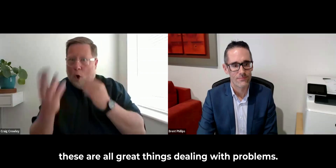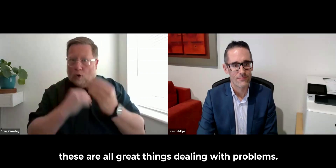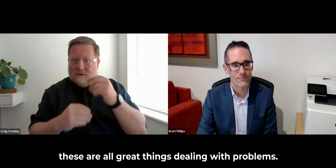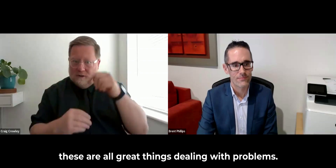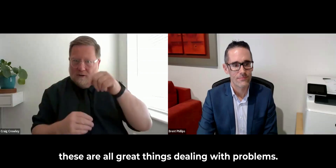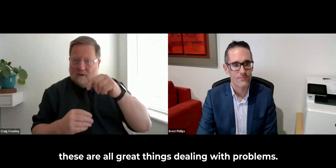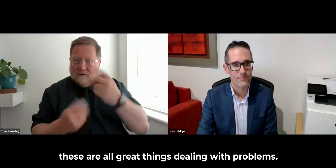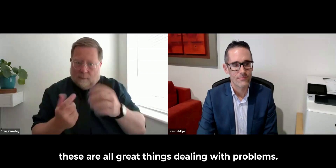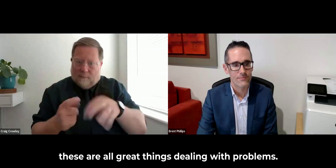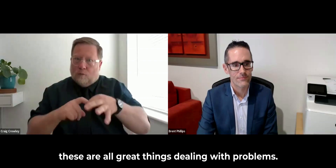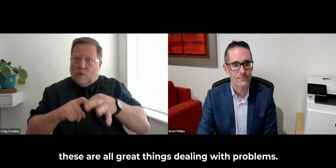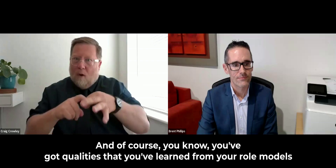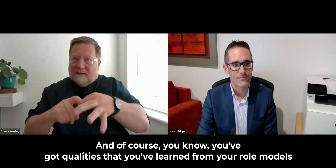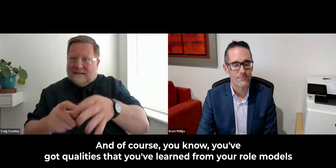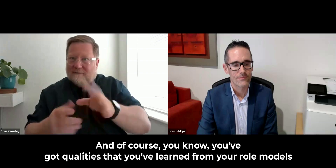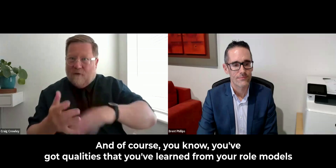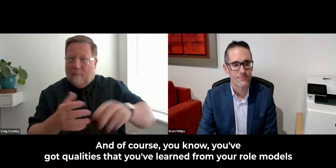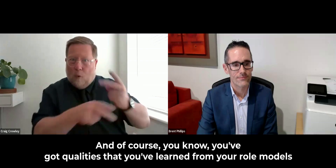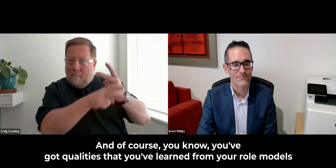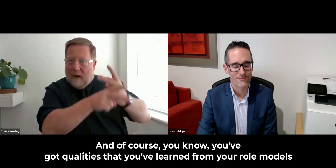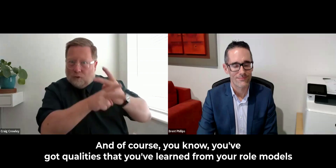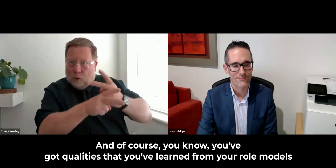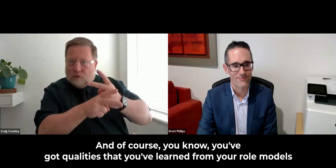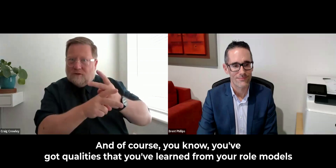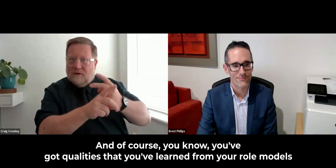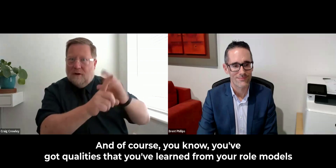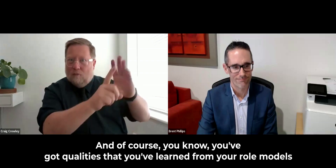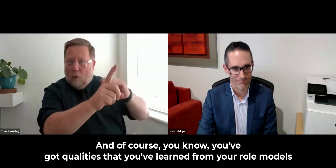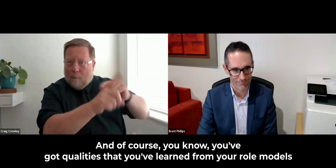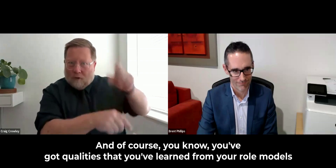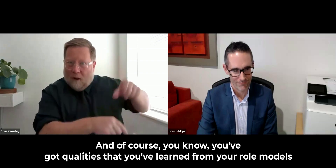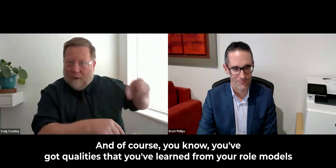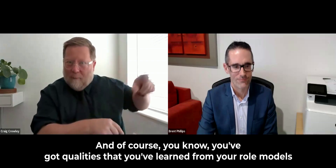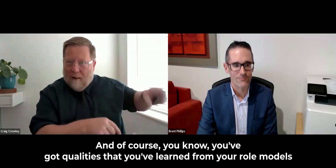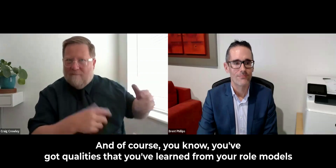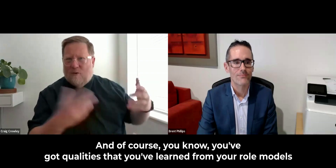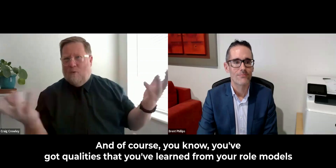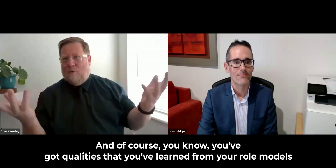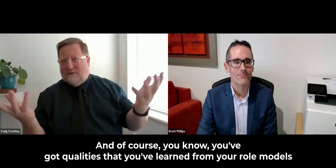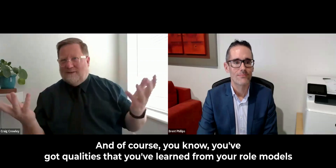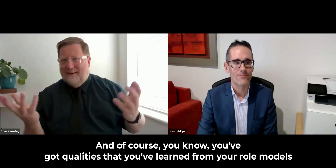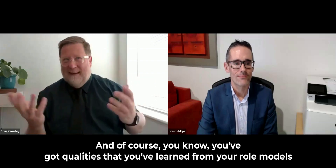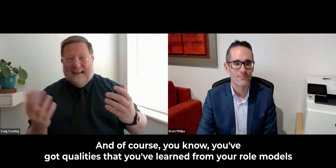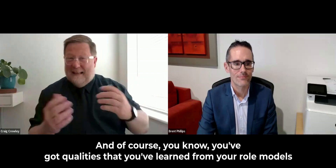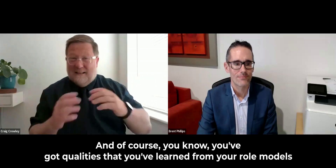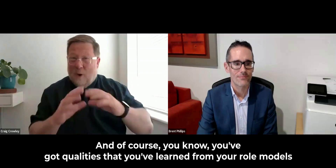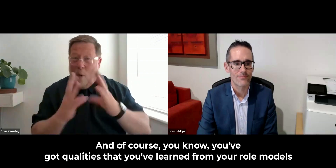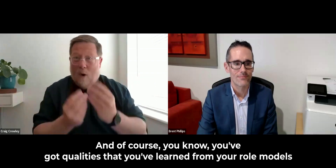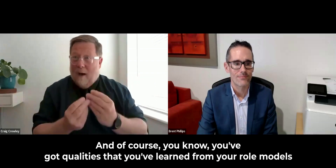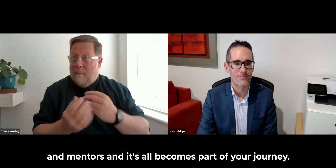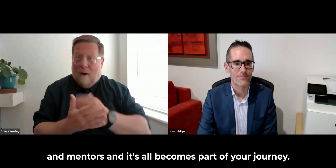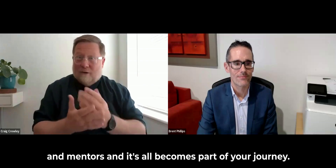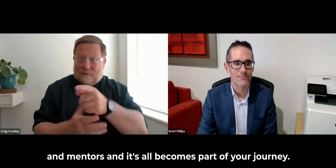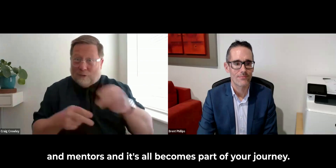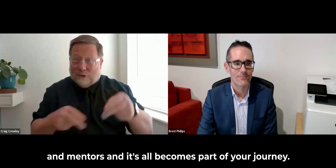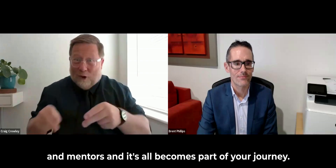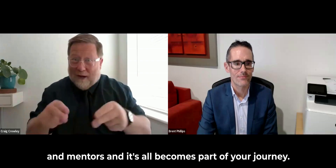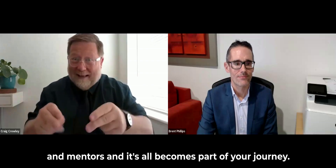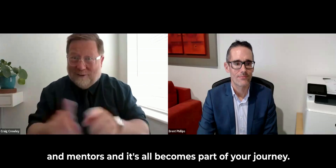in dealing with problems. And of course, you've got qualities that you've learned from your role models and mentors, and